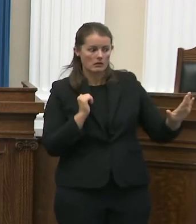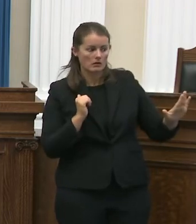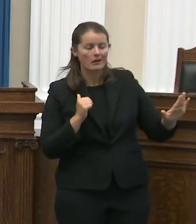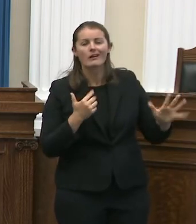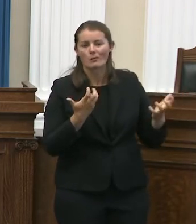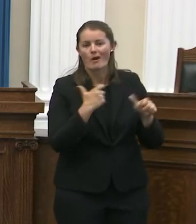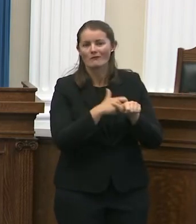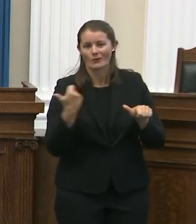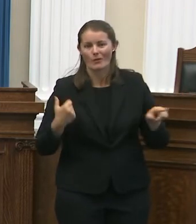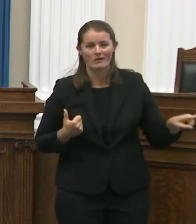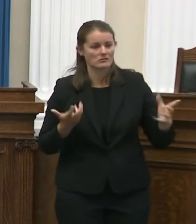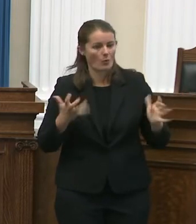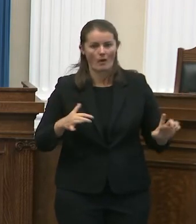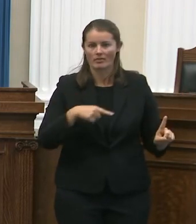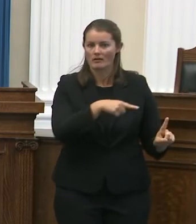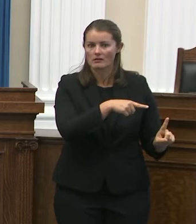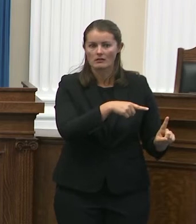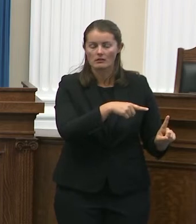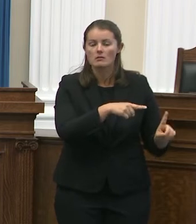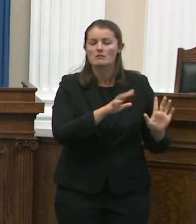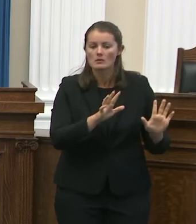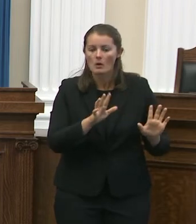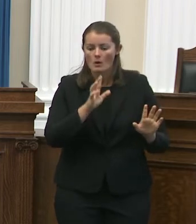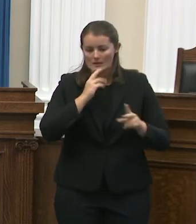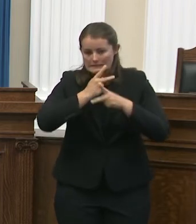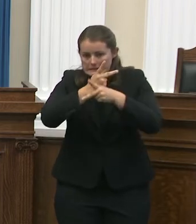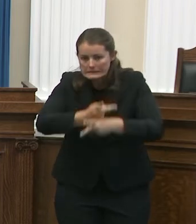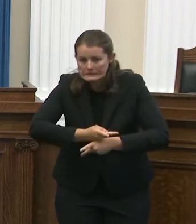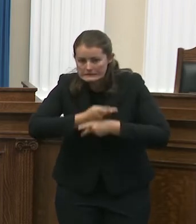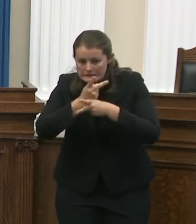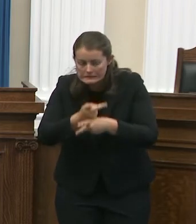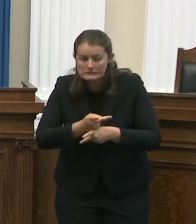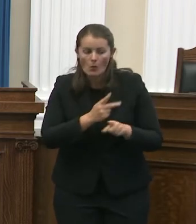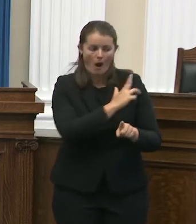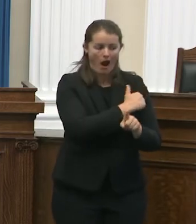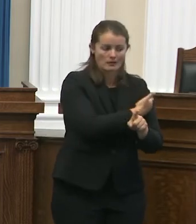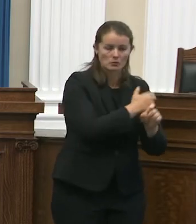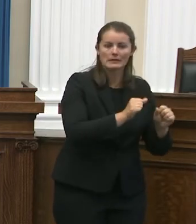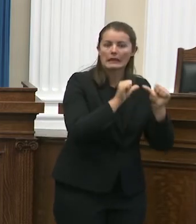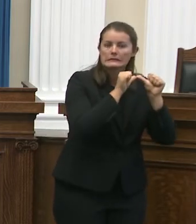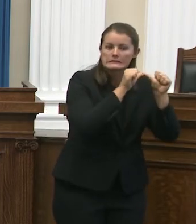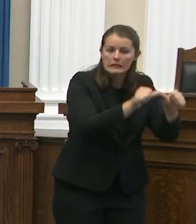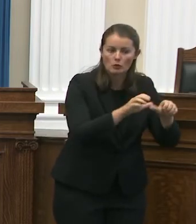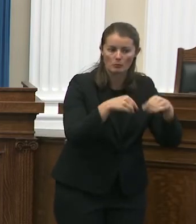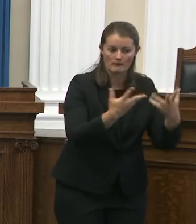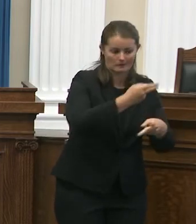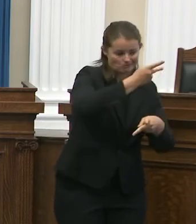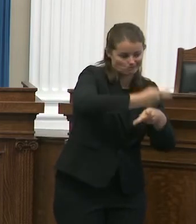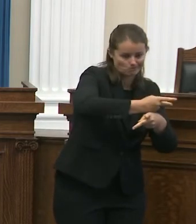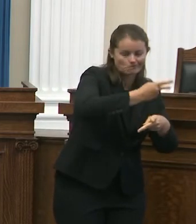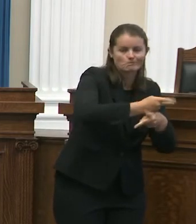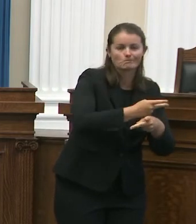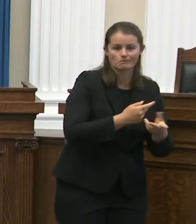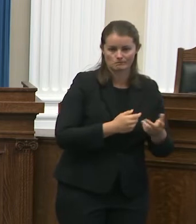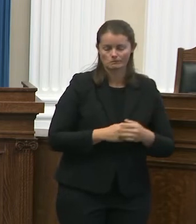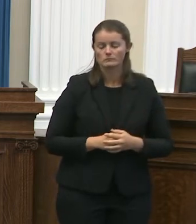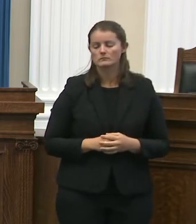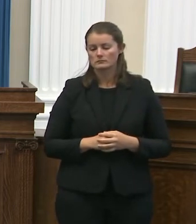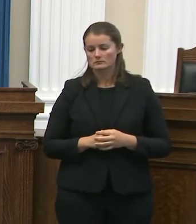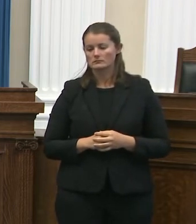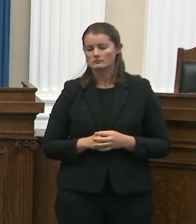must to make sure that our hospitals are able to provide the best positive care to all patients.